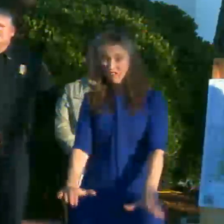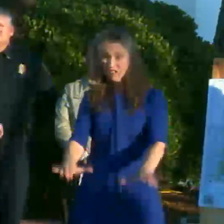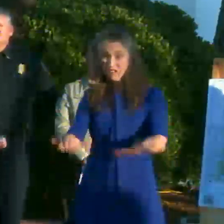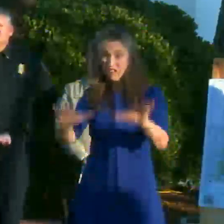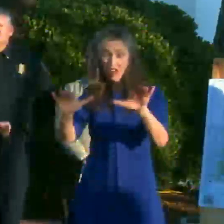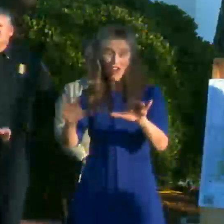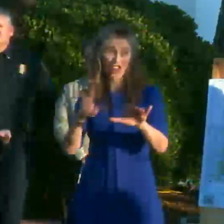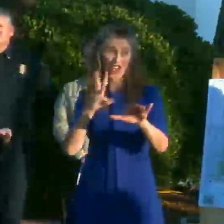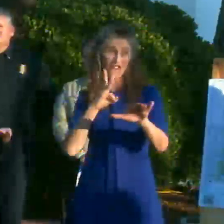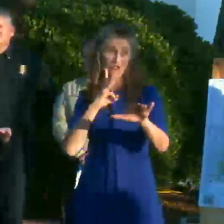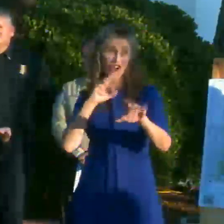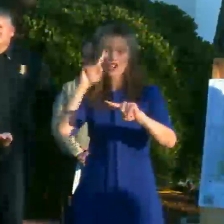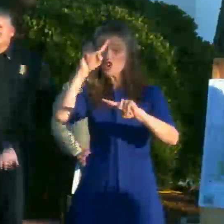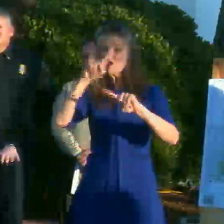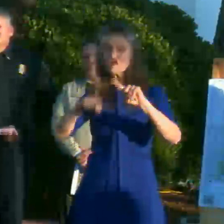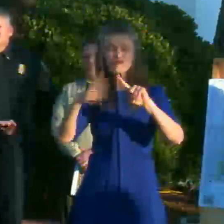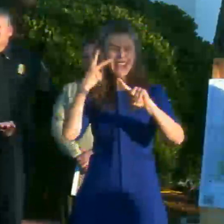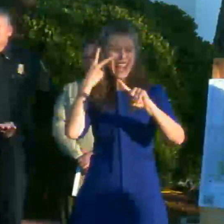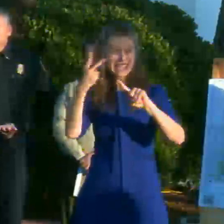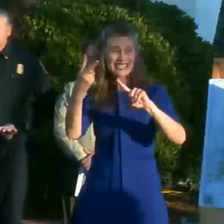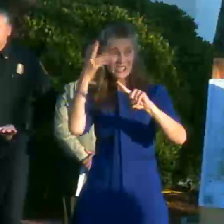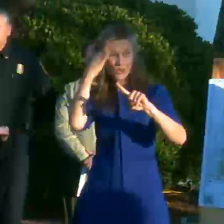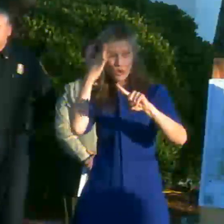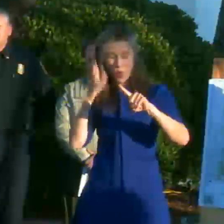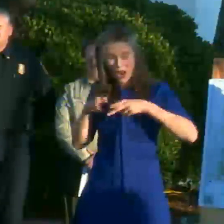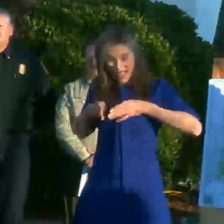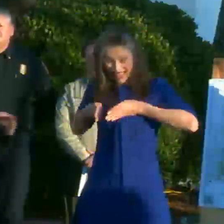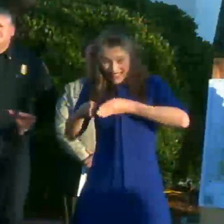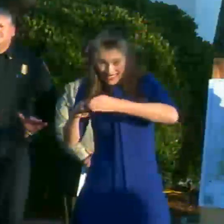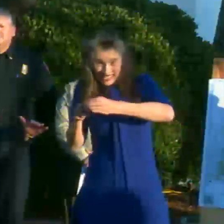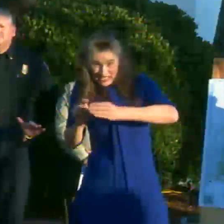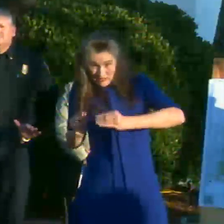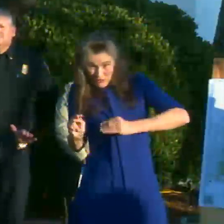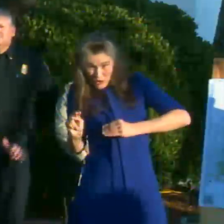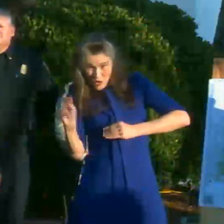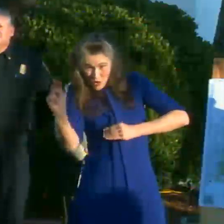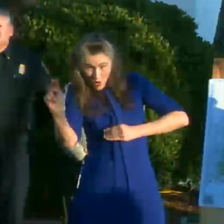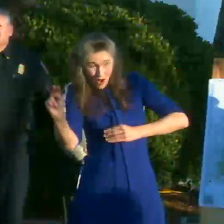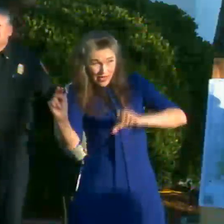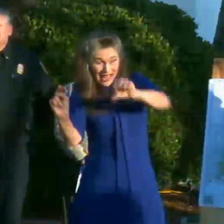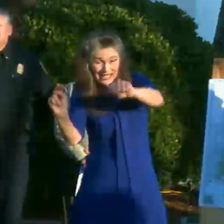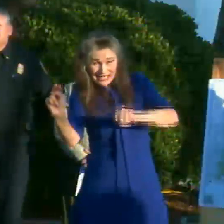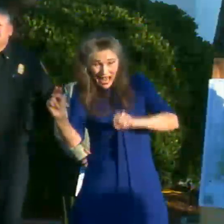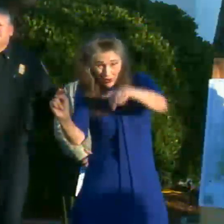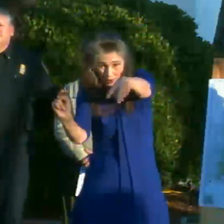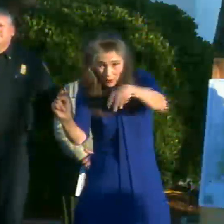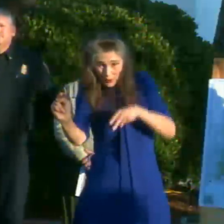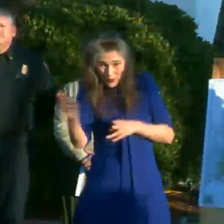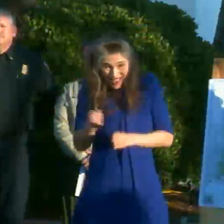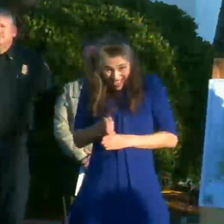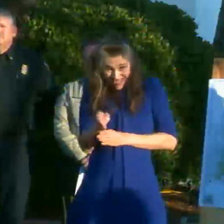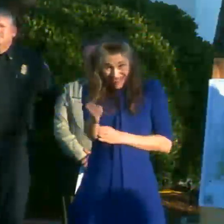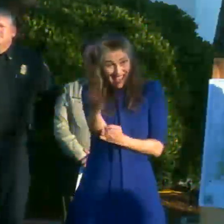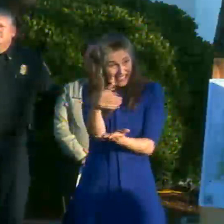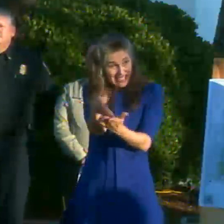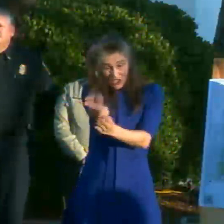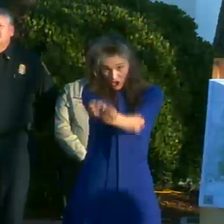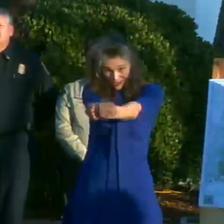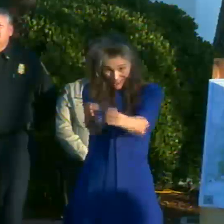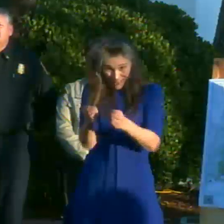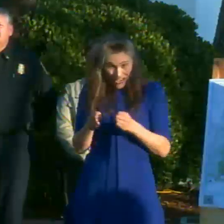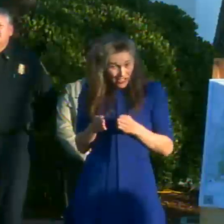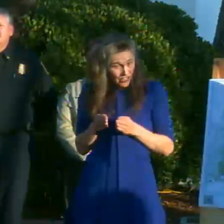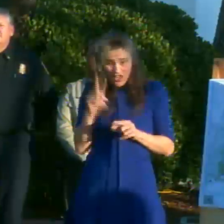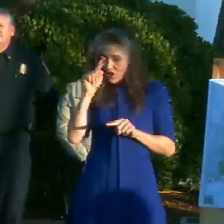so it's that high above the center divide across the entire freeway, and the water's still coming